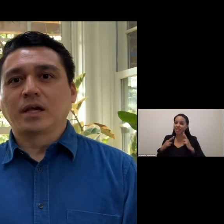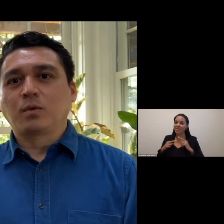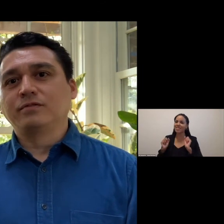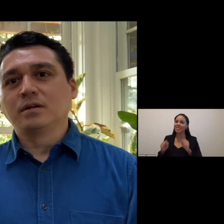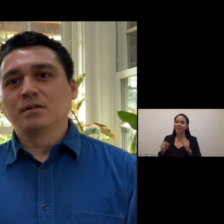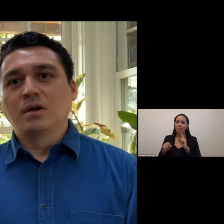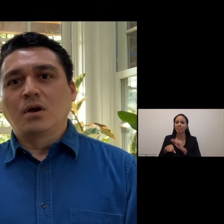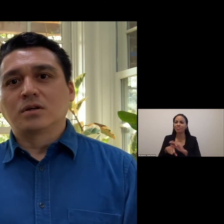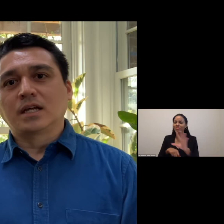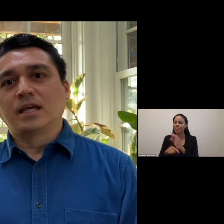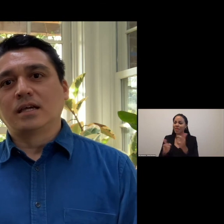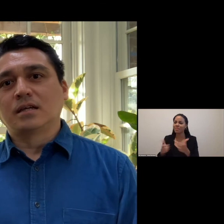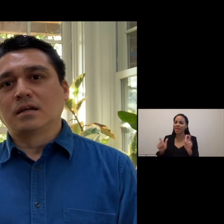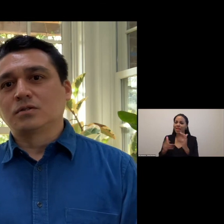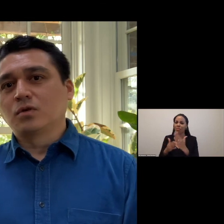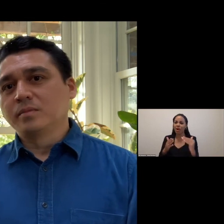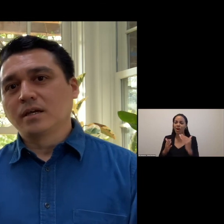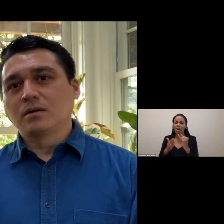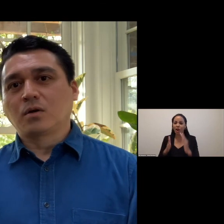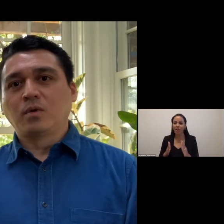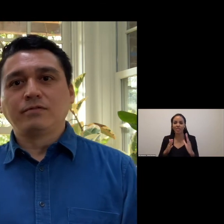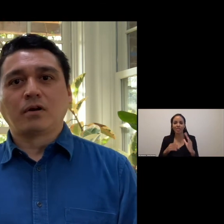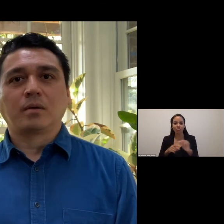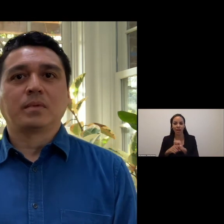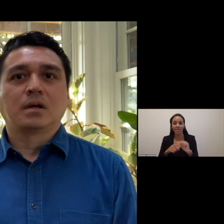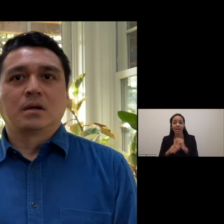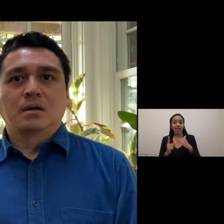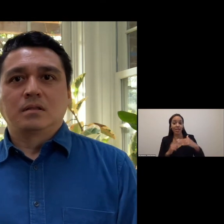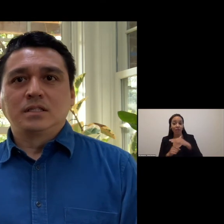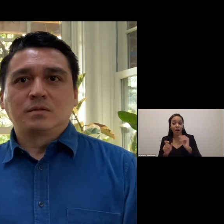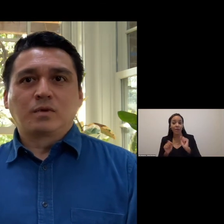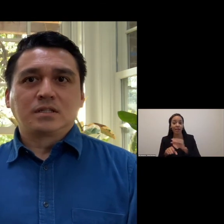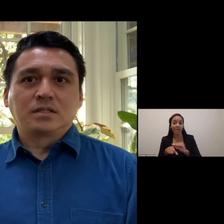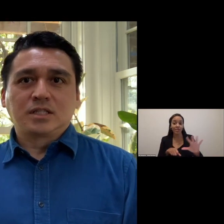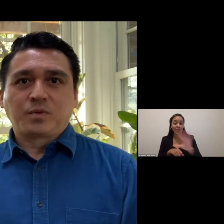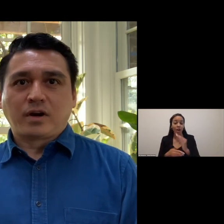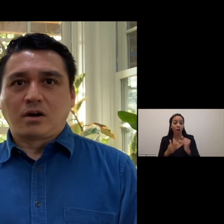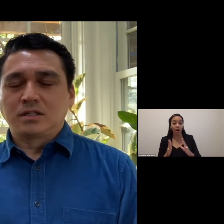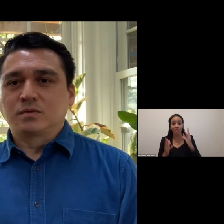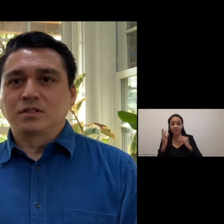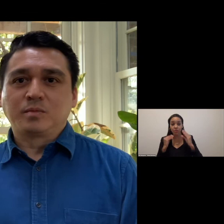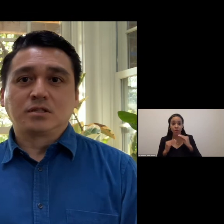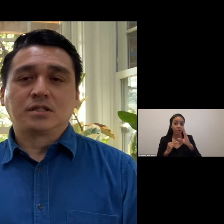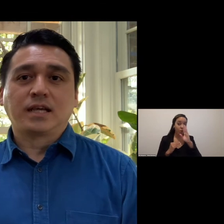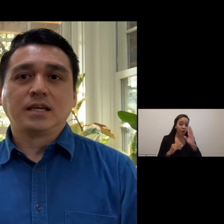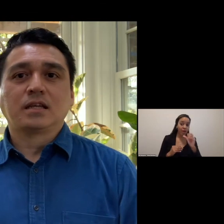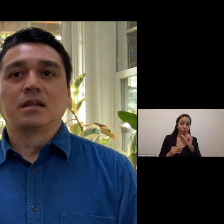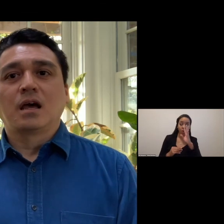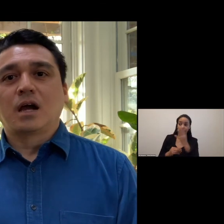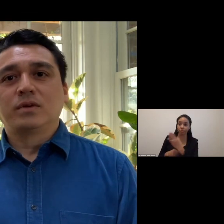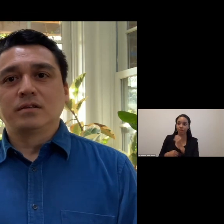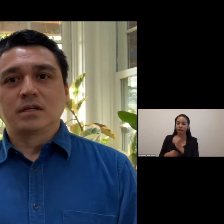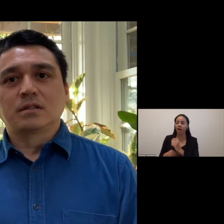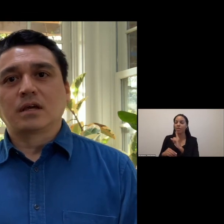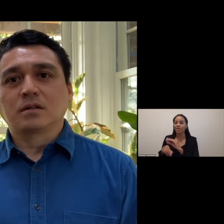landscape like Wave Hill or Shandaken at Storm King or Wave Farm, these residencies provide artists with so much to take in.